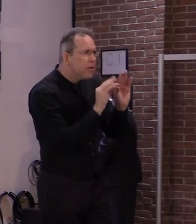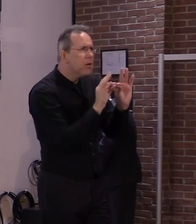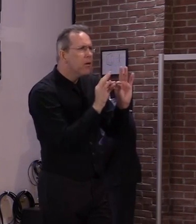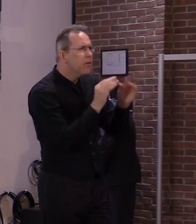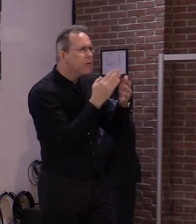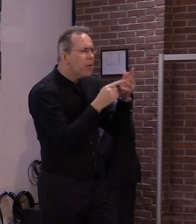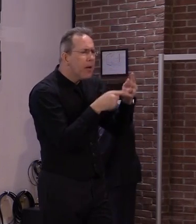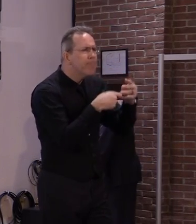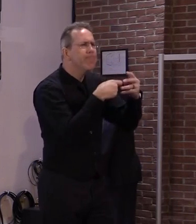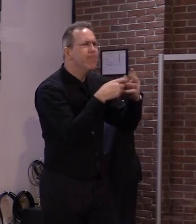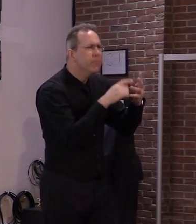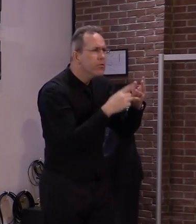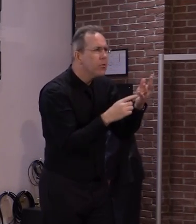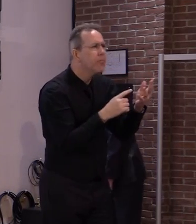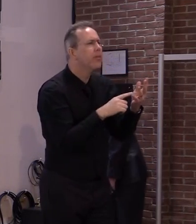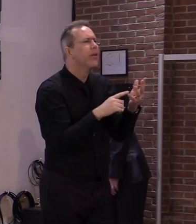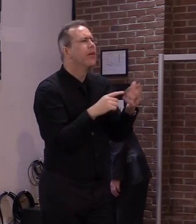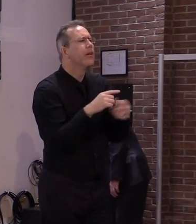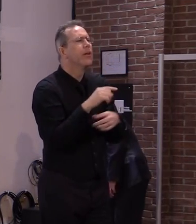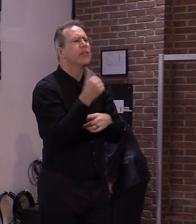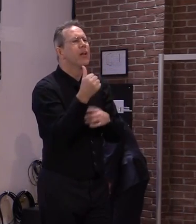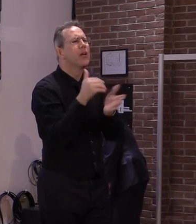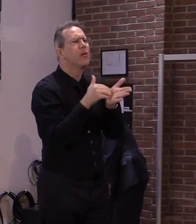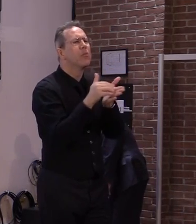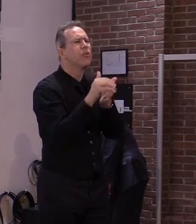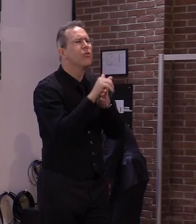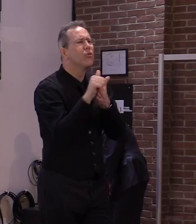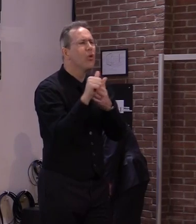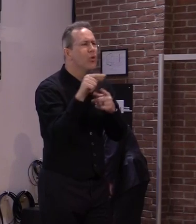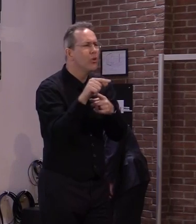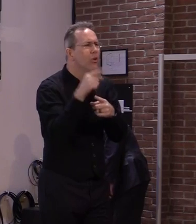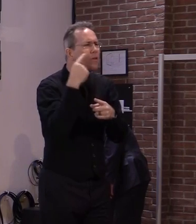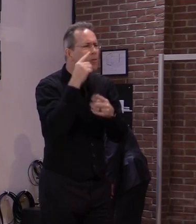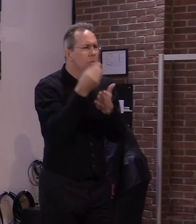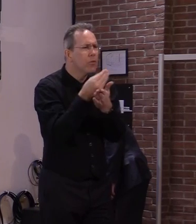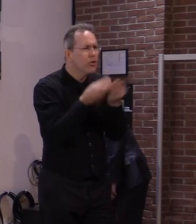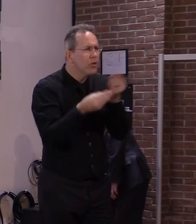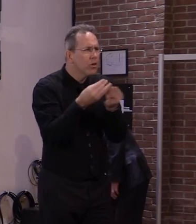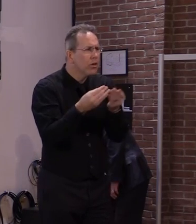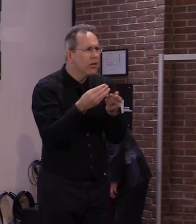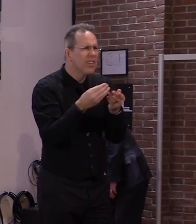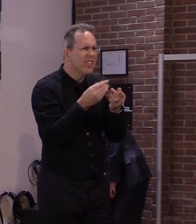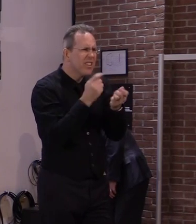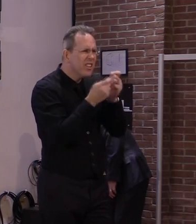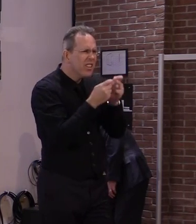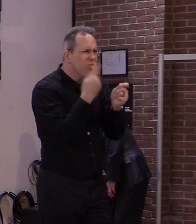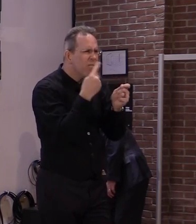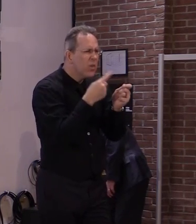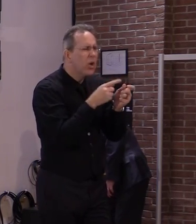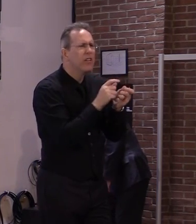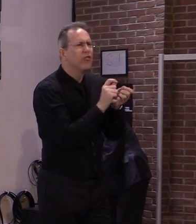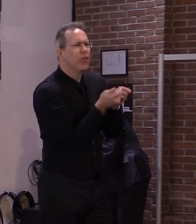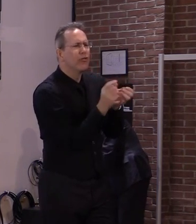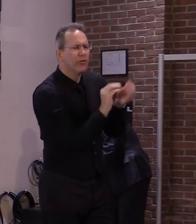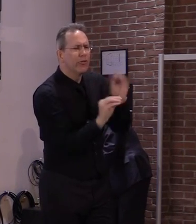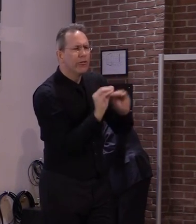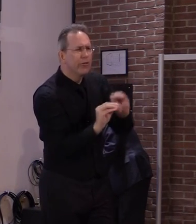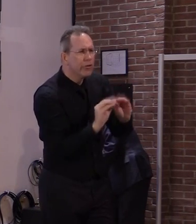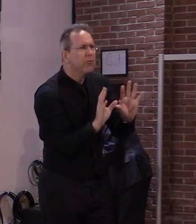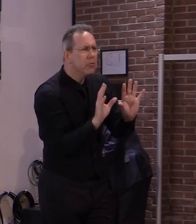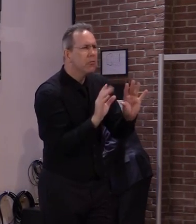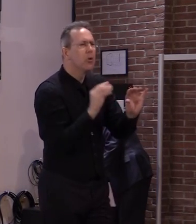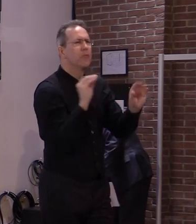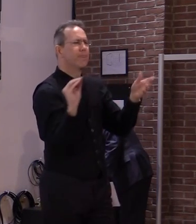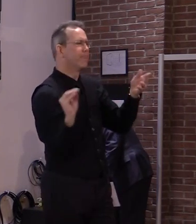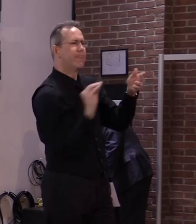budget adjustment that they decided not to include in the budget adjustment, and they were going to put it in another package. That's where that money